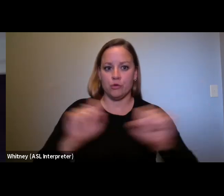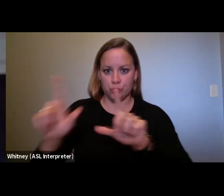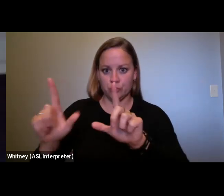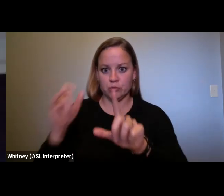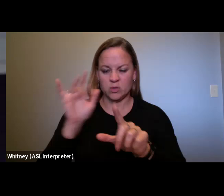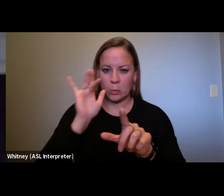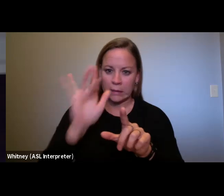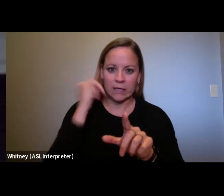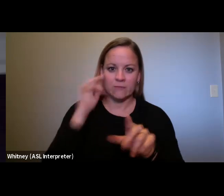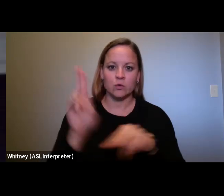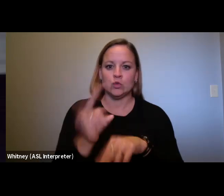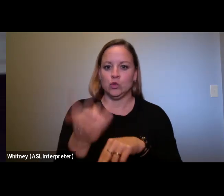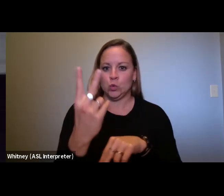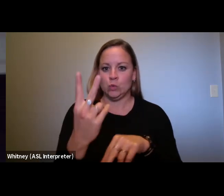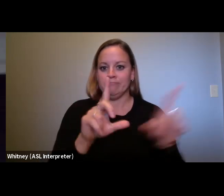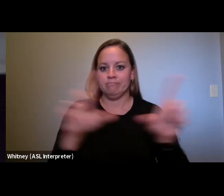computer monitors.